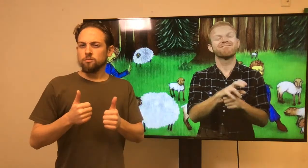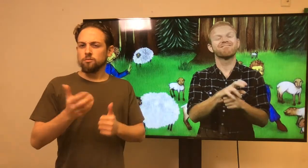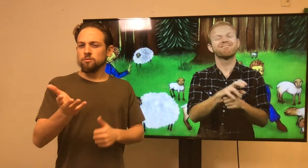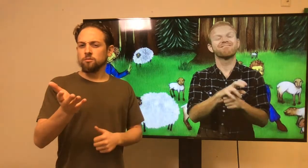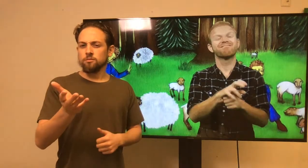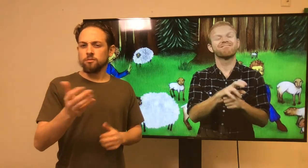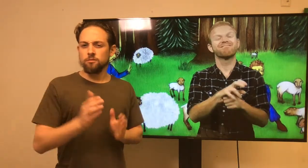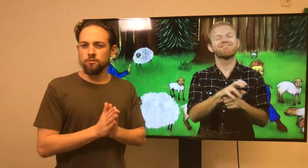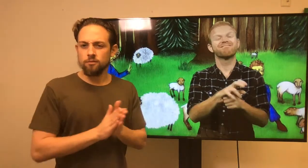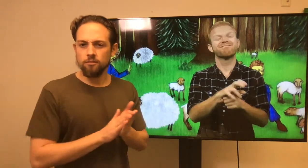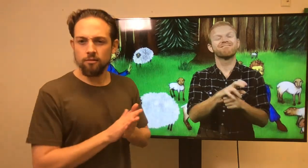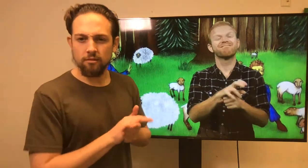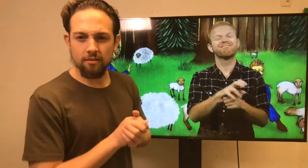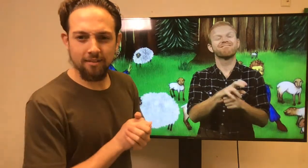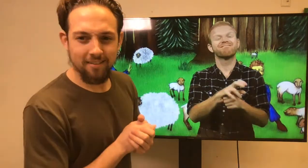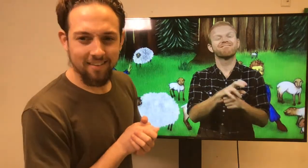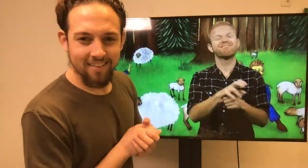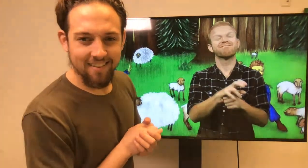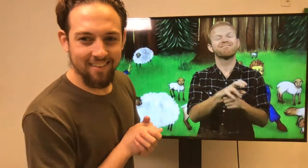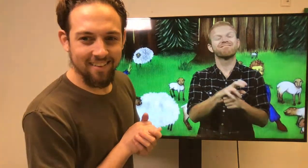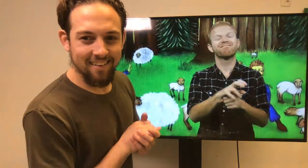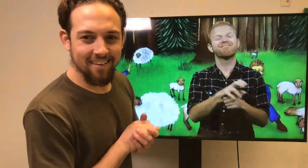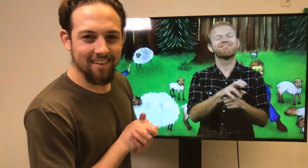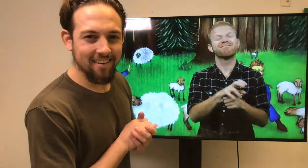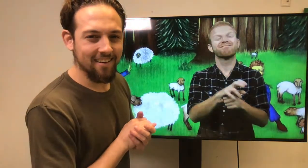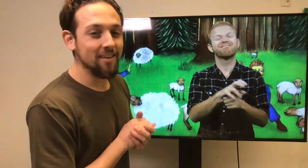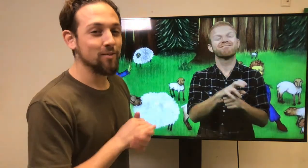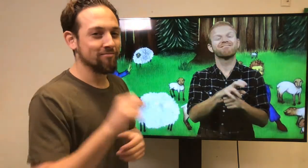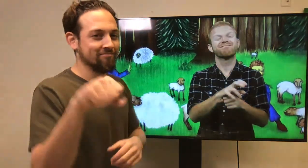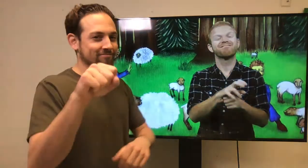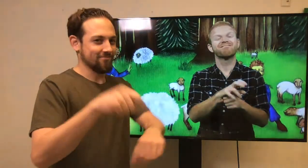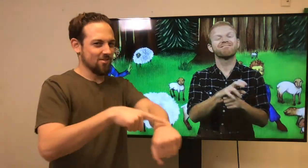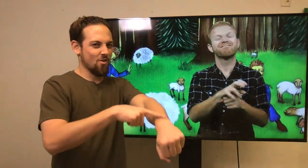sitting, do you think he sat there for a long time or a short time?